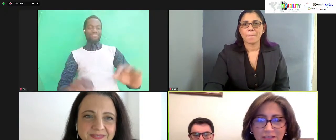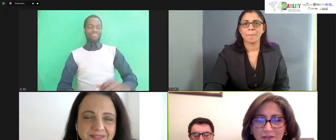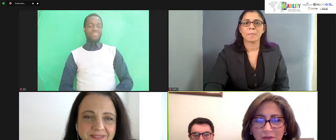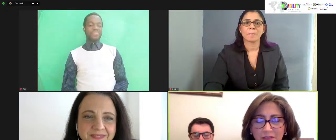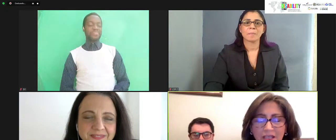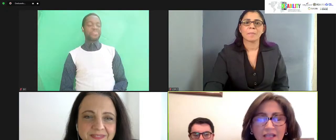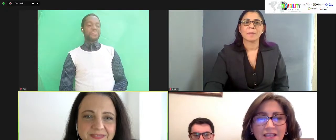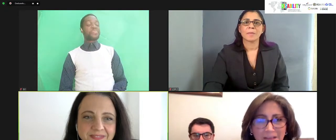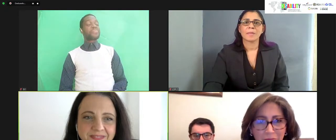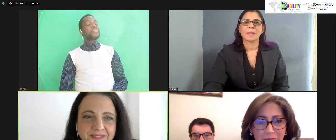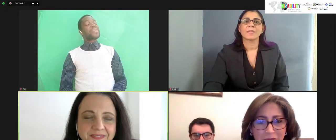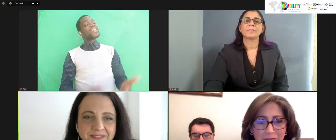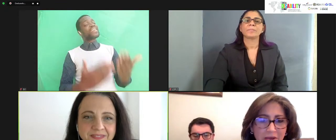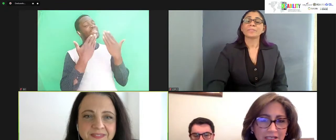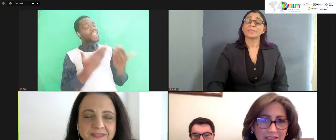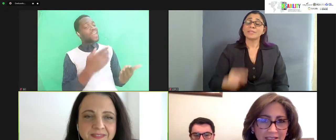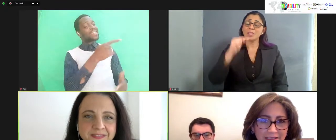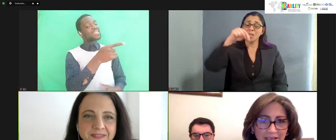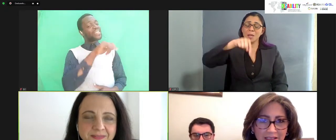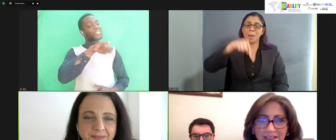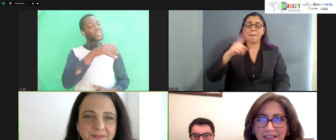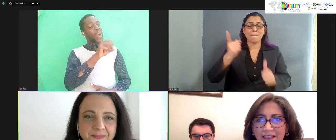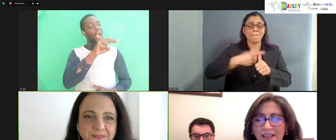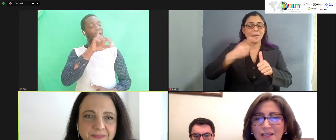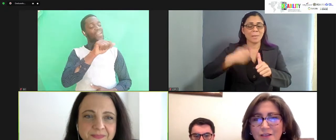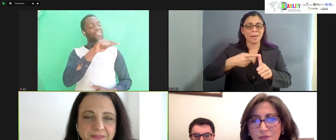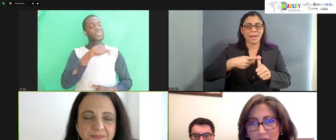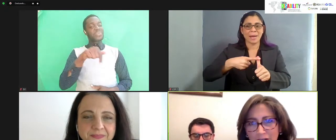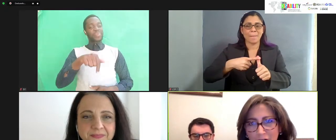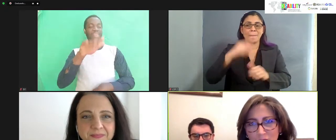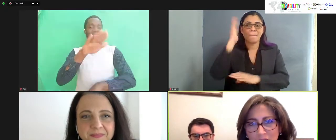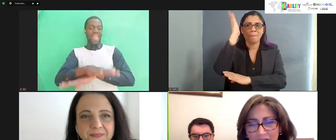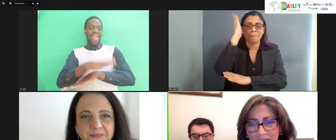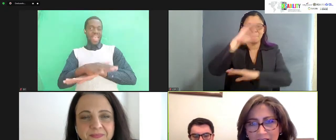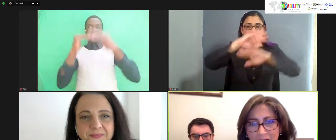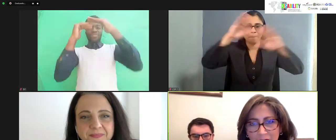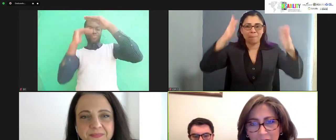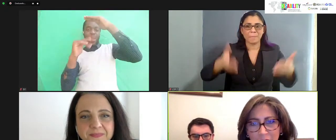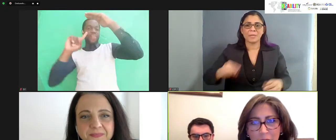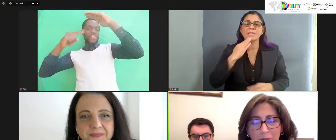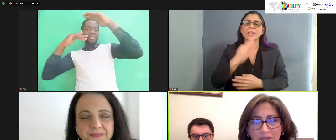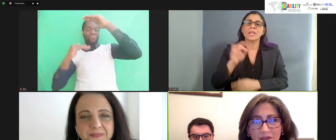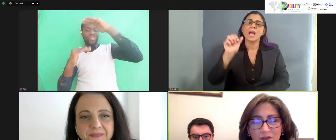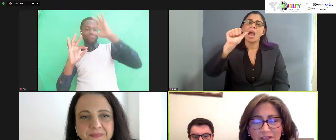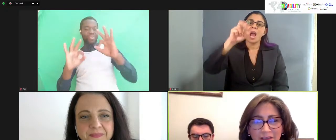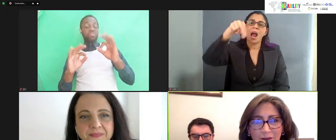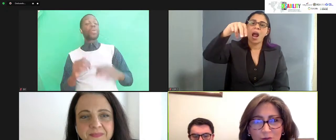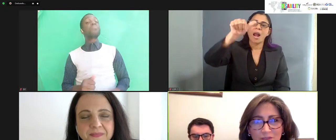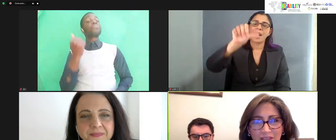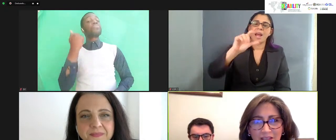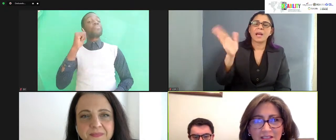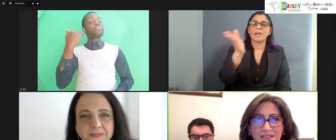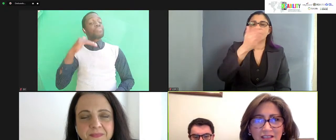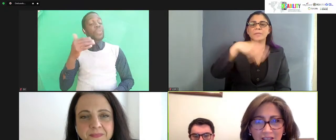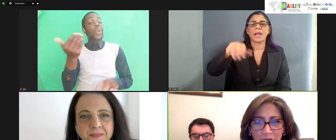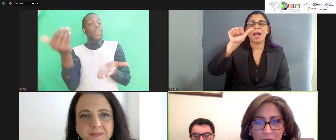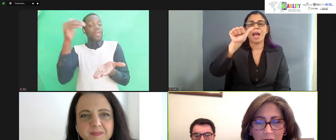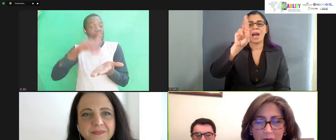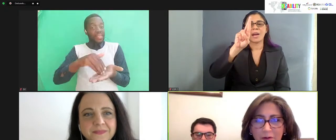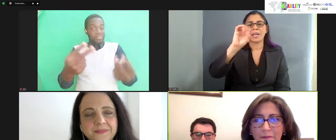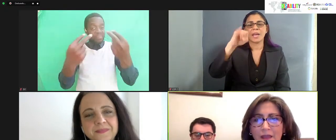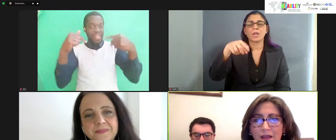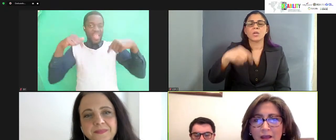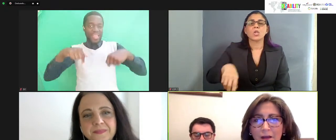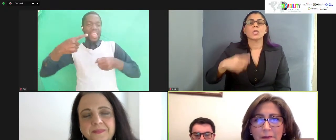thank you very much dear joanne for helping us moderate this first afternoon panel my name is annabel i